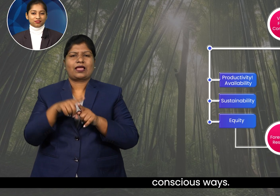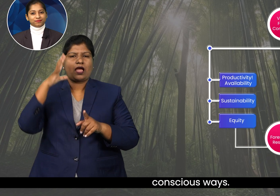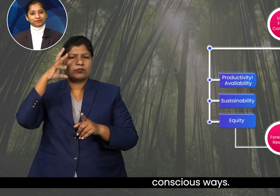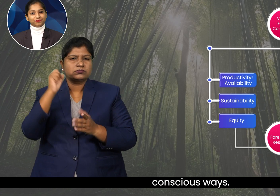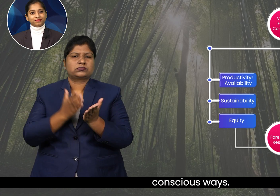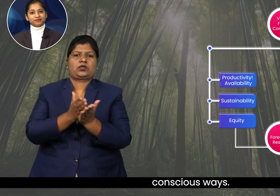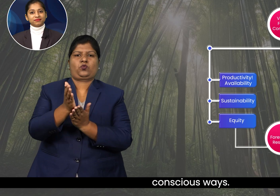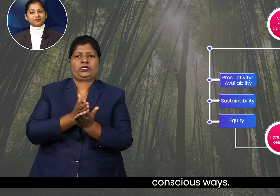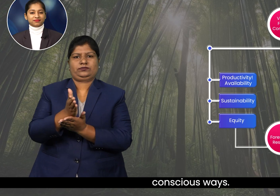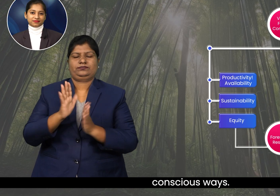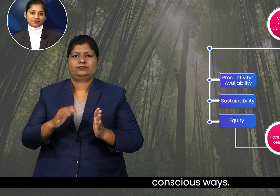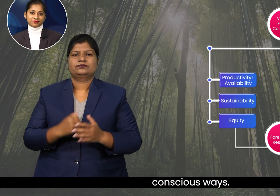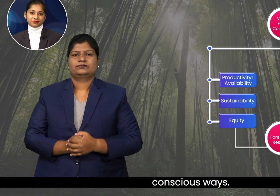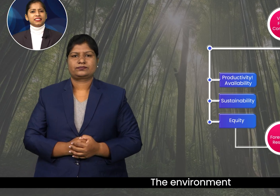ways.